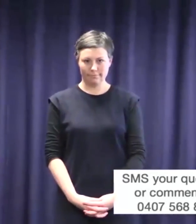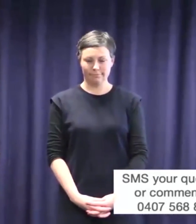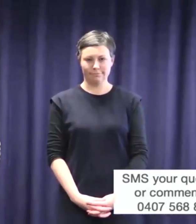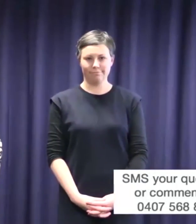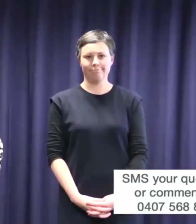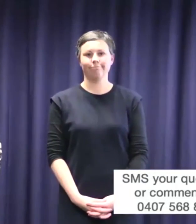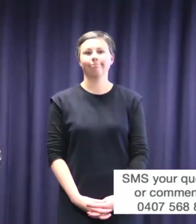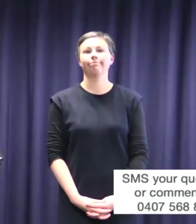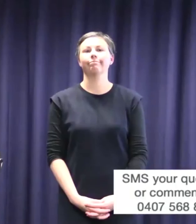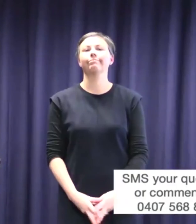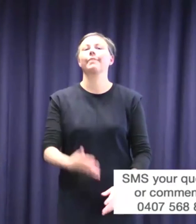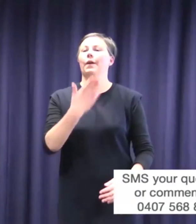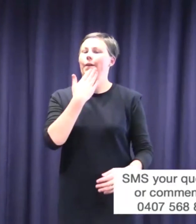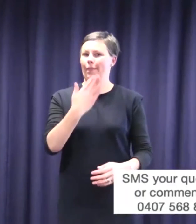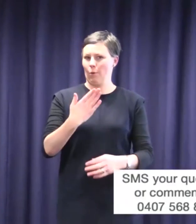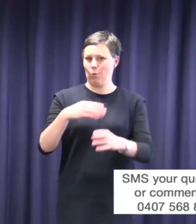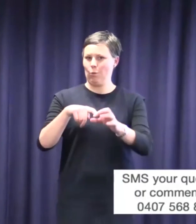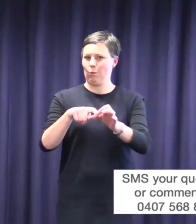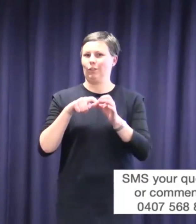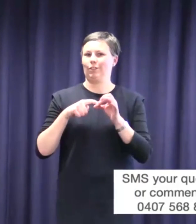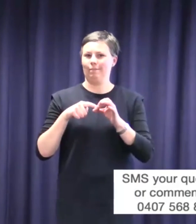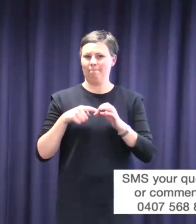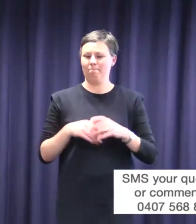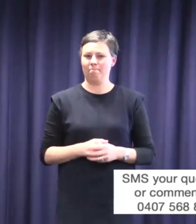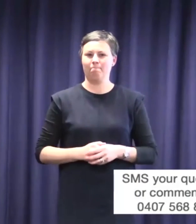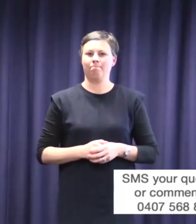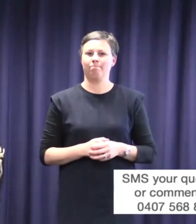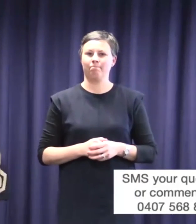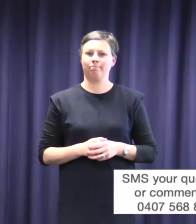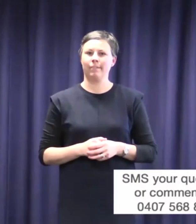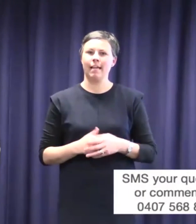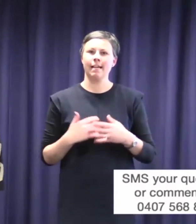Thank you for the question.